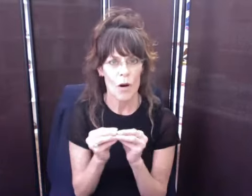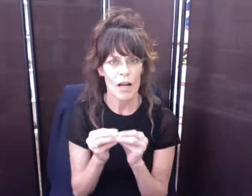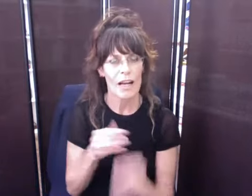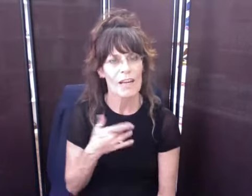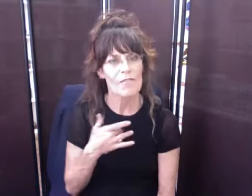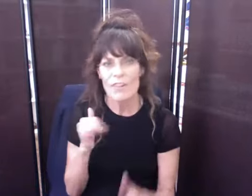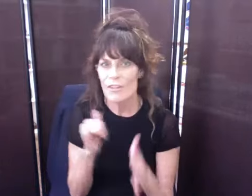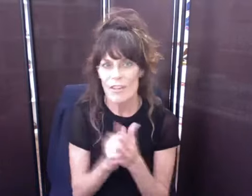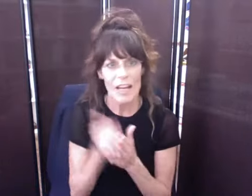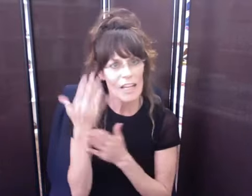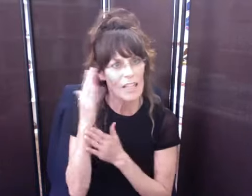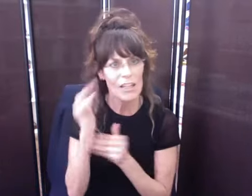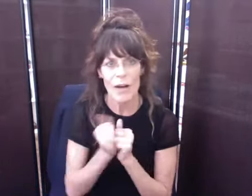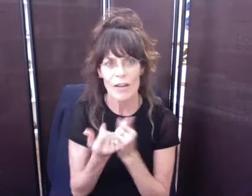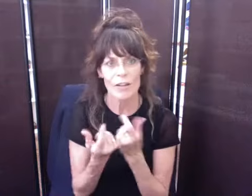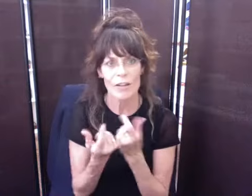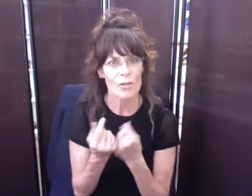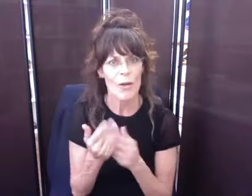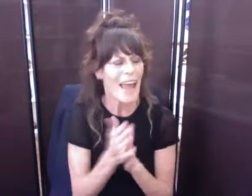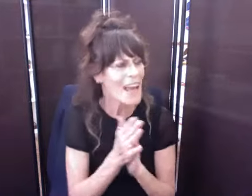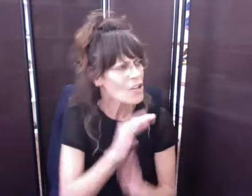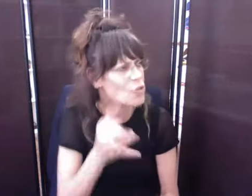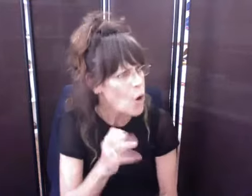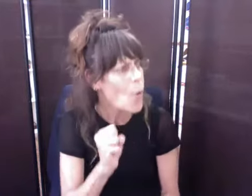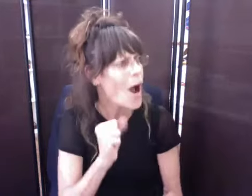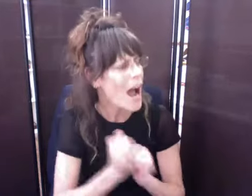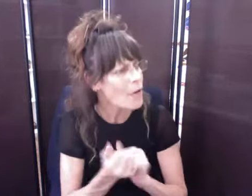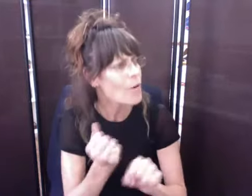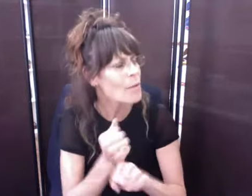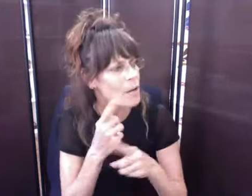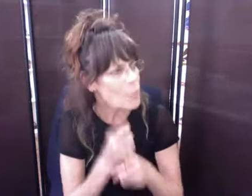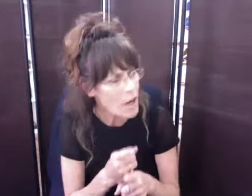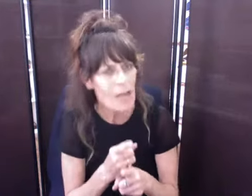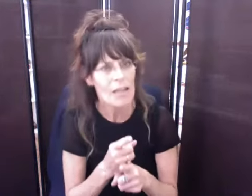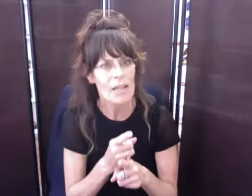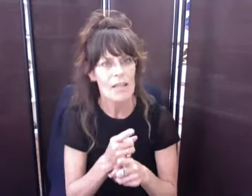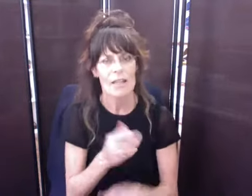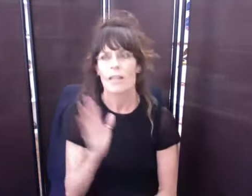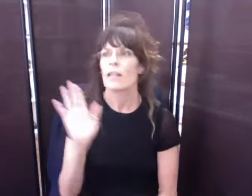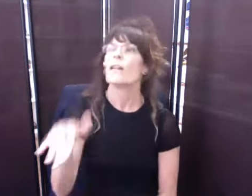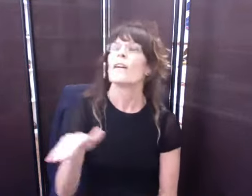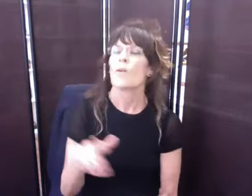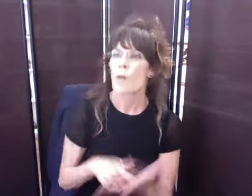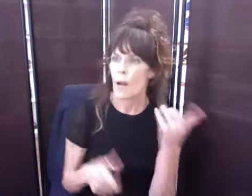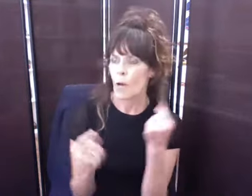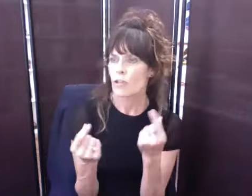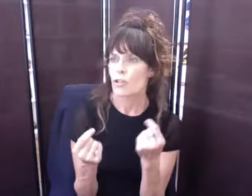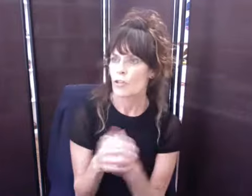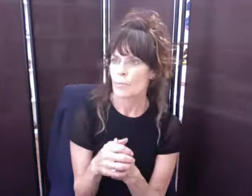how to do it. And so I went to Joe and I said, I don't know how to make this right. And he said, here's what I want you to do. The first thing I want you to do is I want